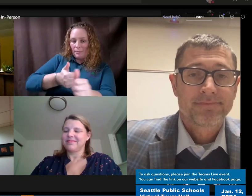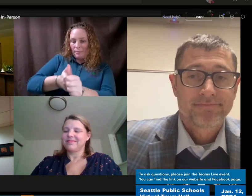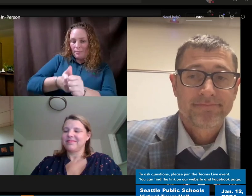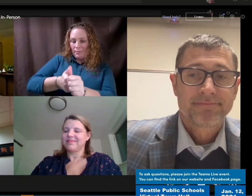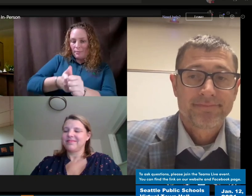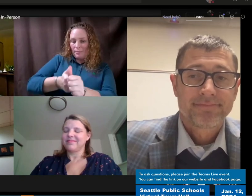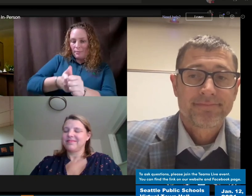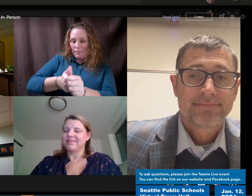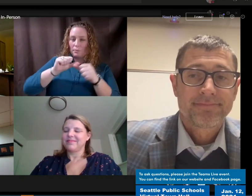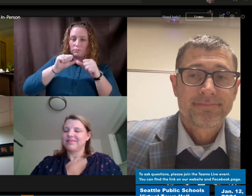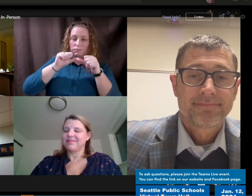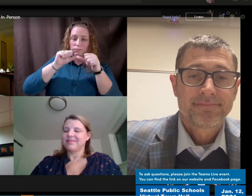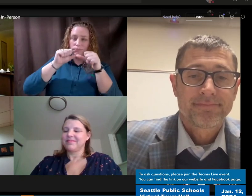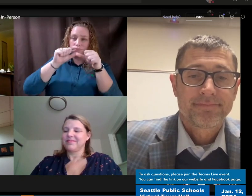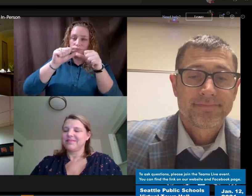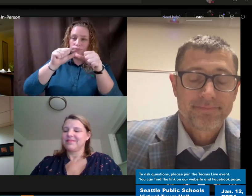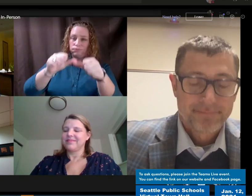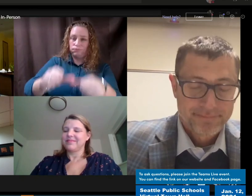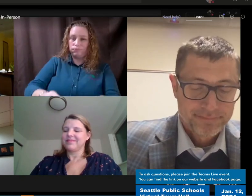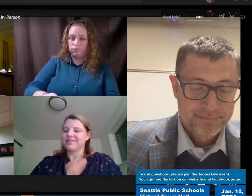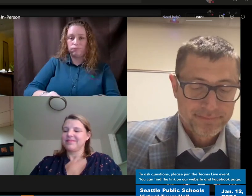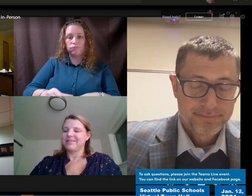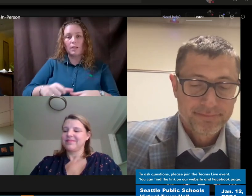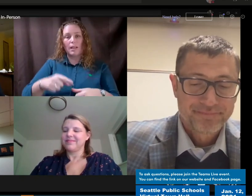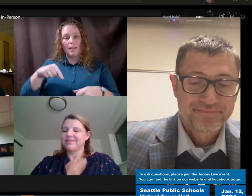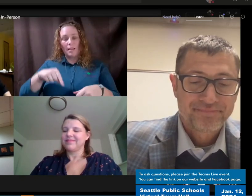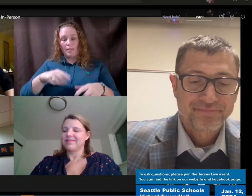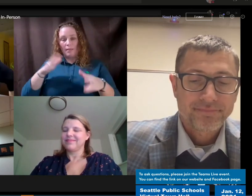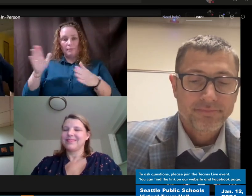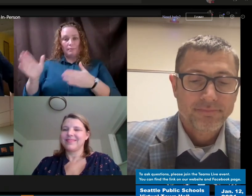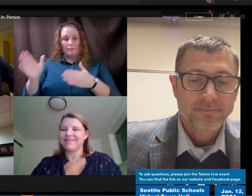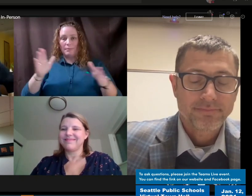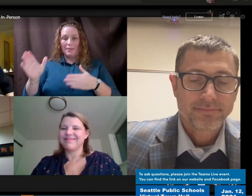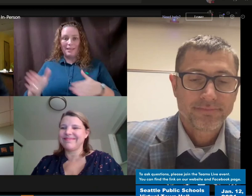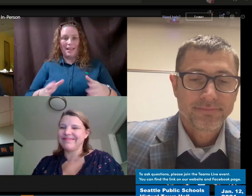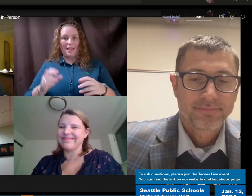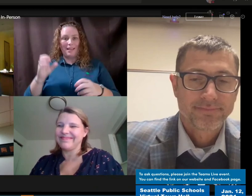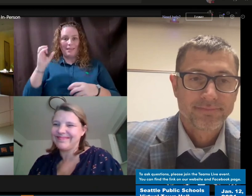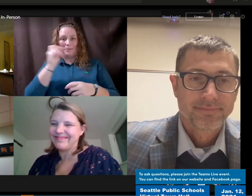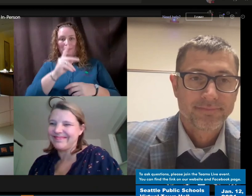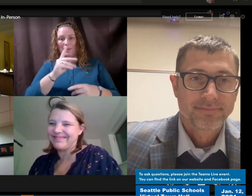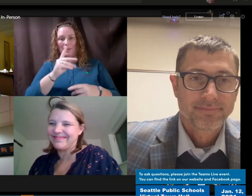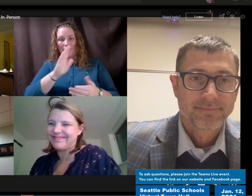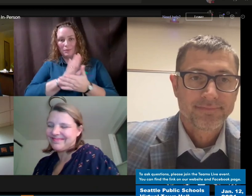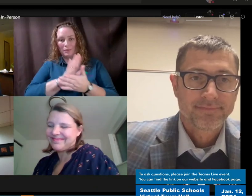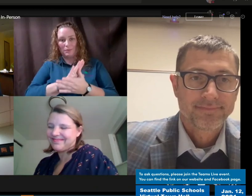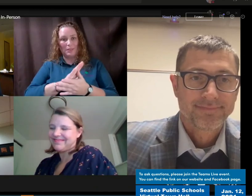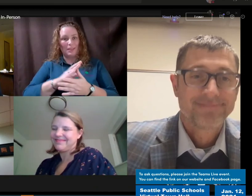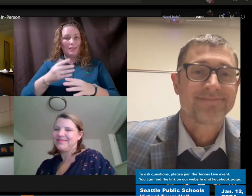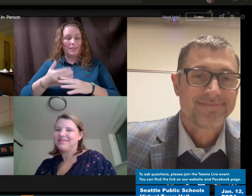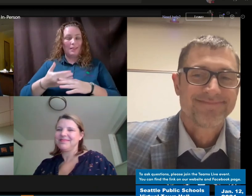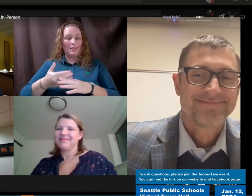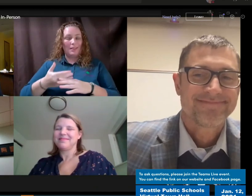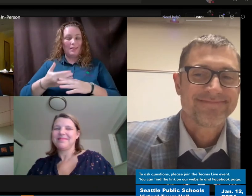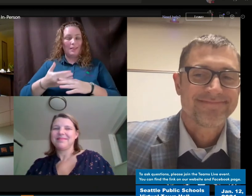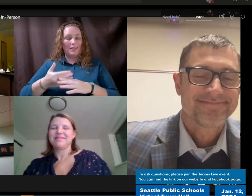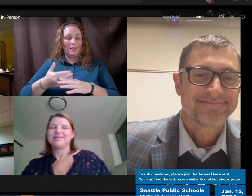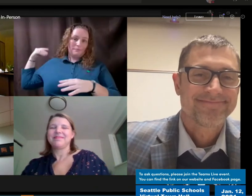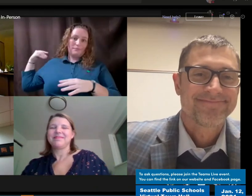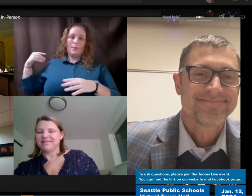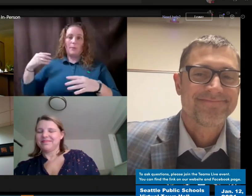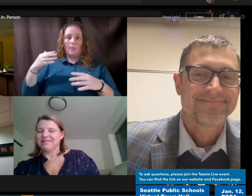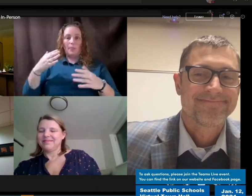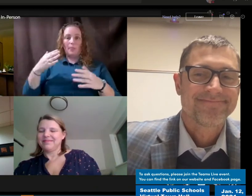beginning, this planning's been happening for a return to school since we actually had to close our buildings. And